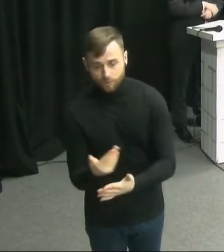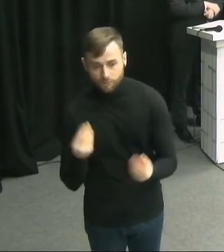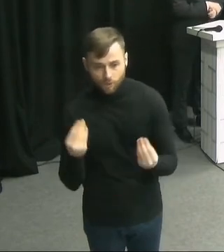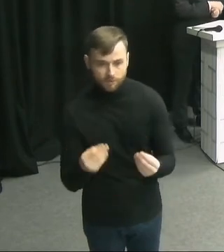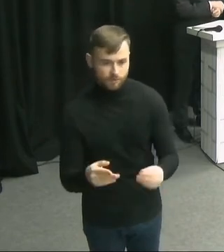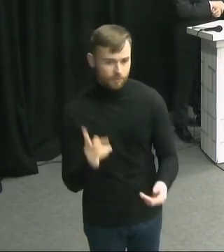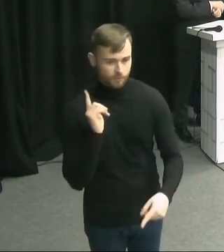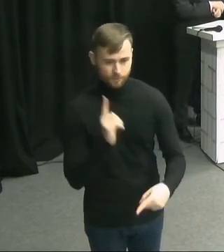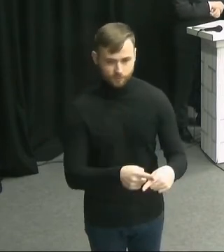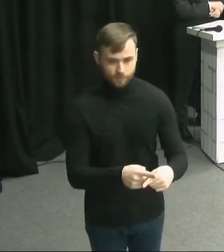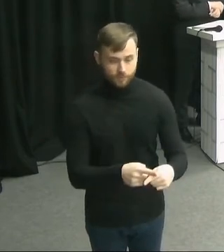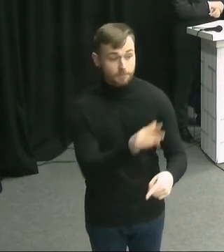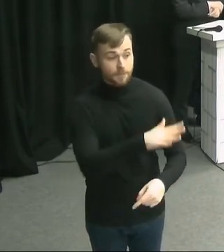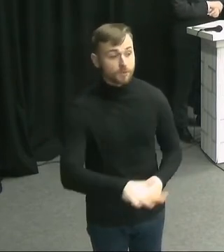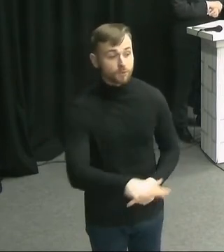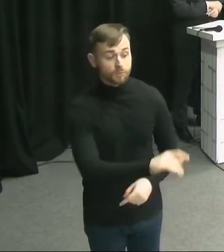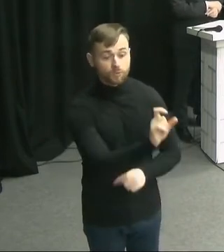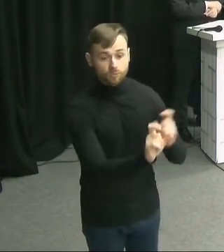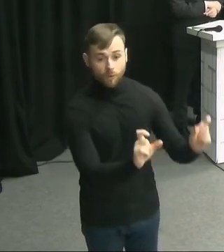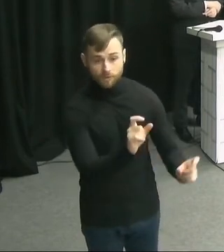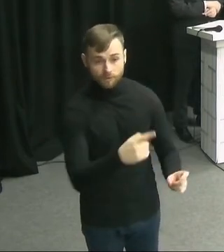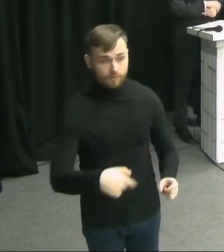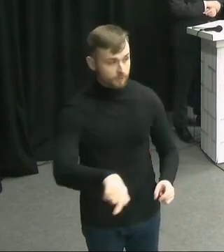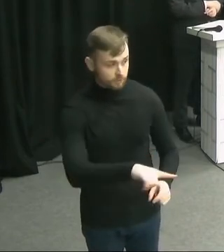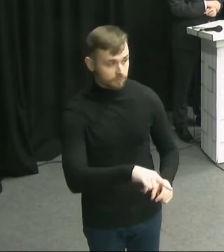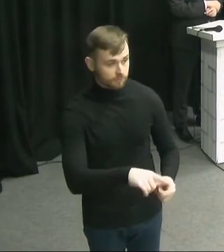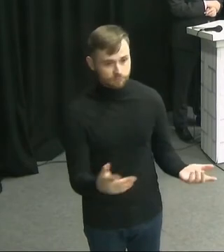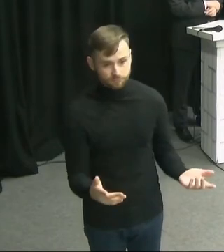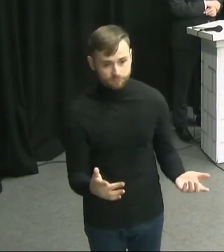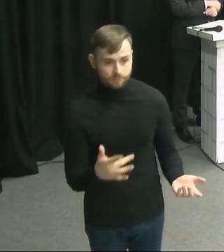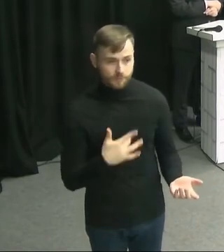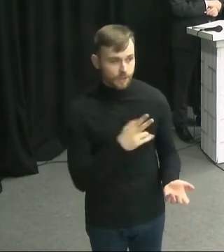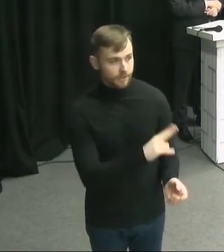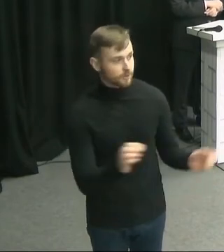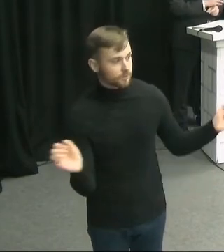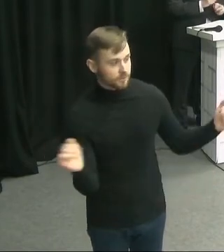also part of the community. We cannot give free psychological